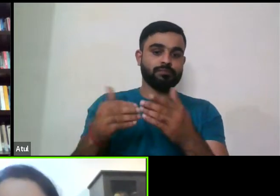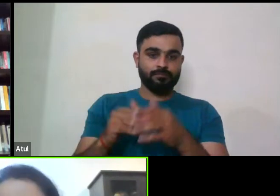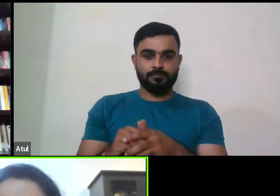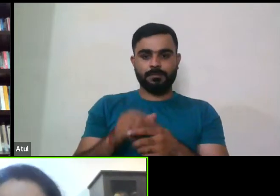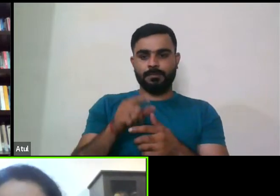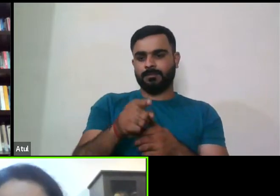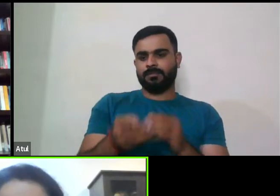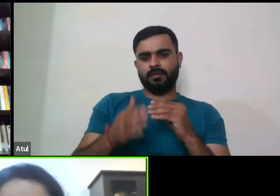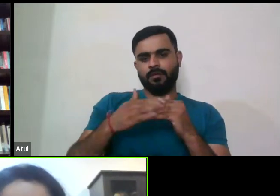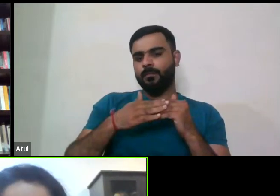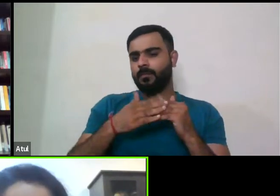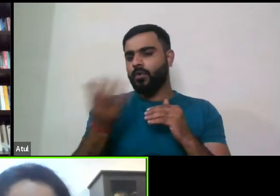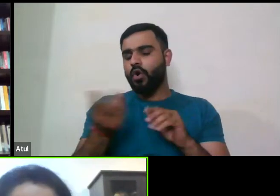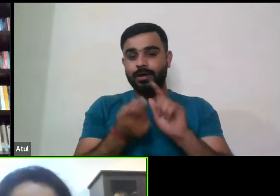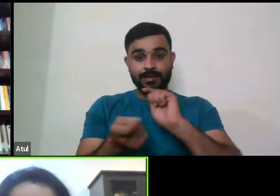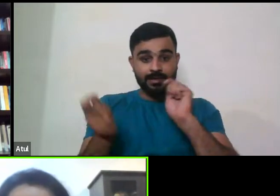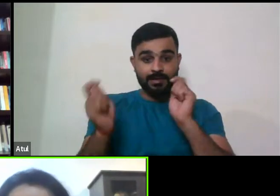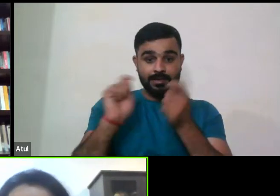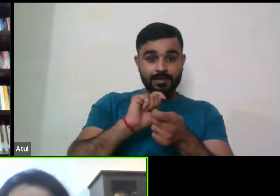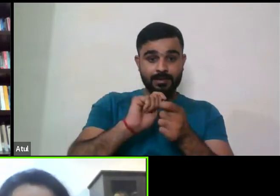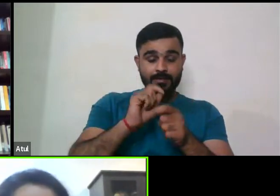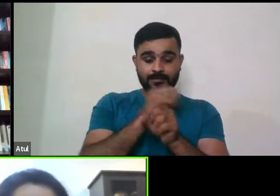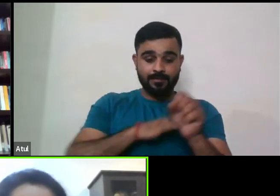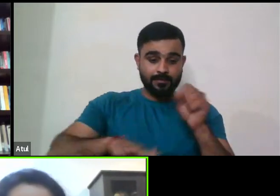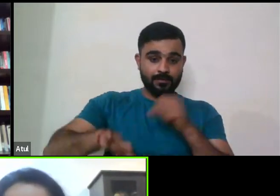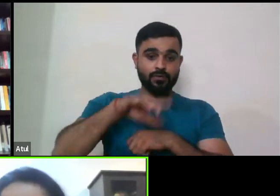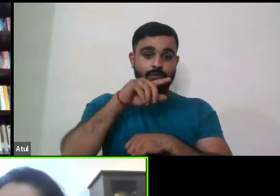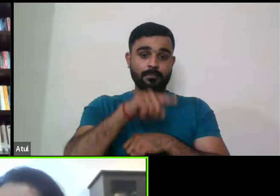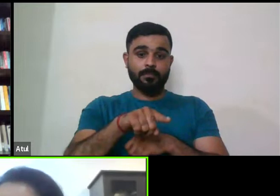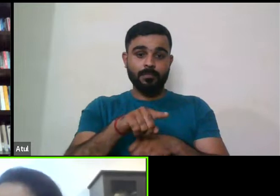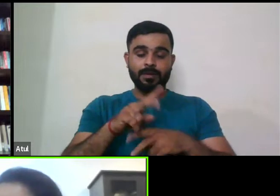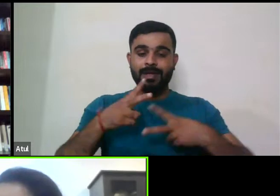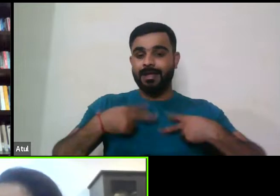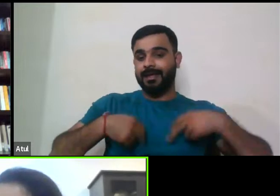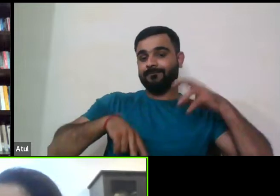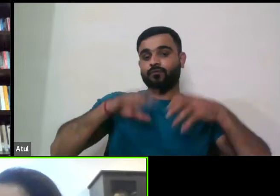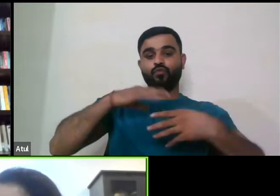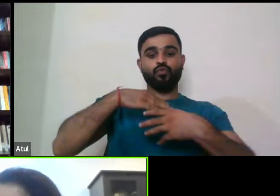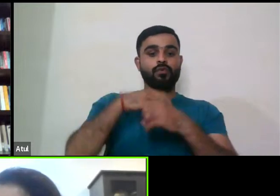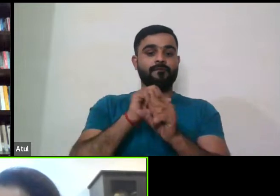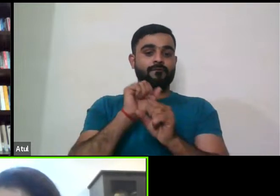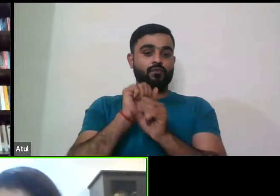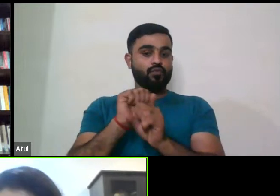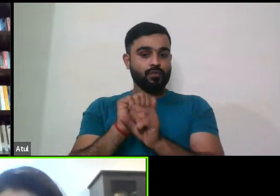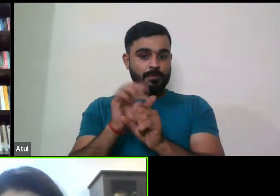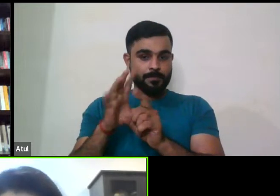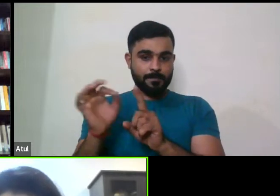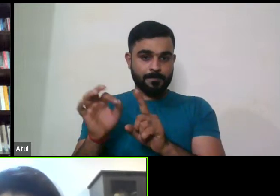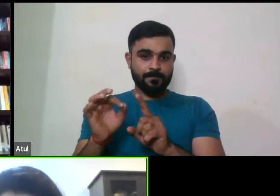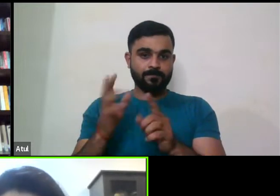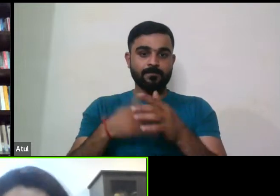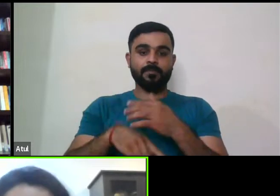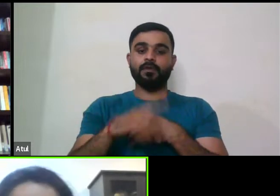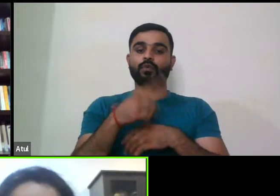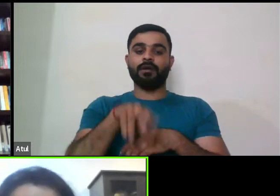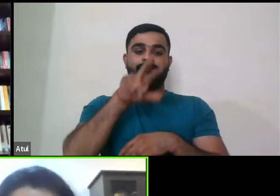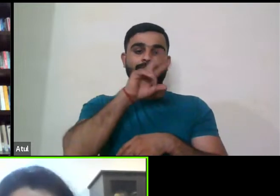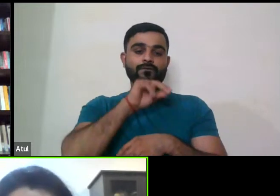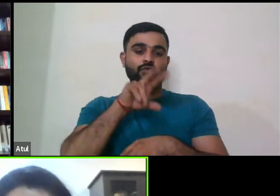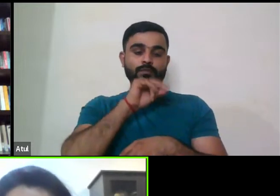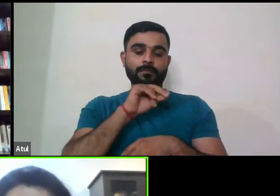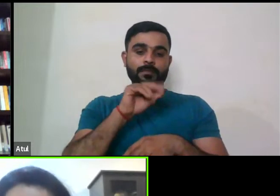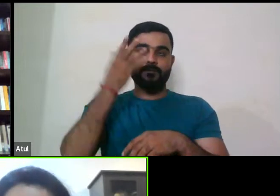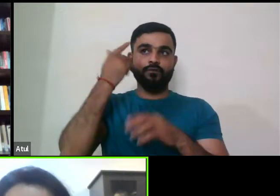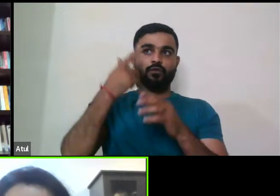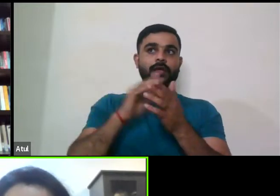isn't much that has changed on ground in terms of how the judiciary functions. In fact, in one of the speeches by a retired